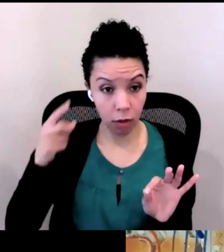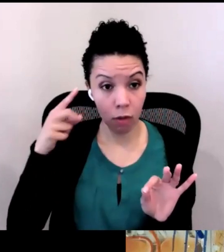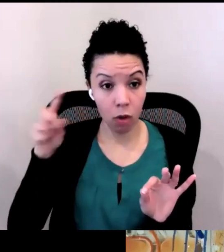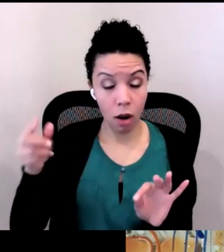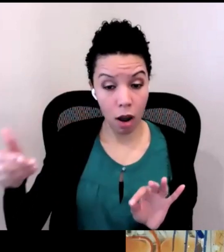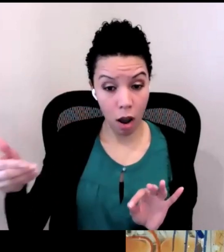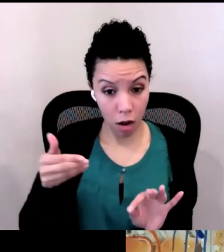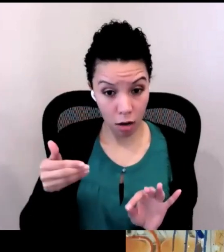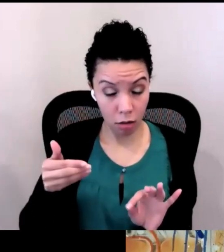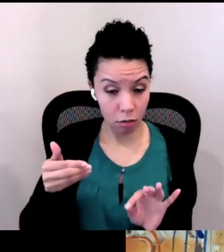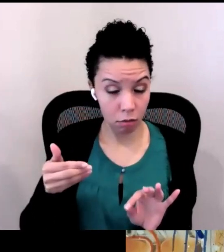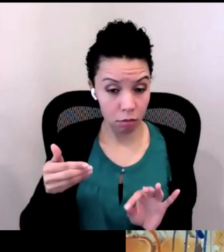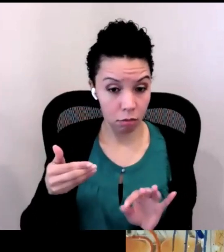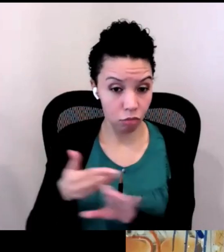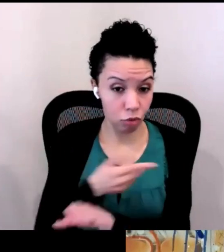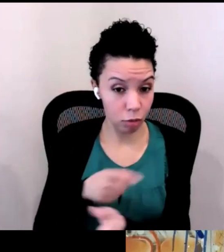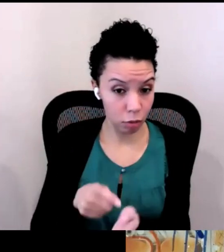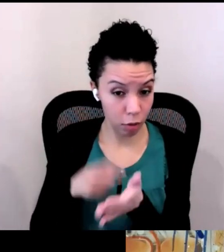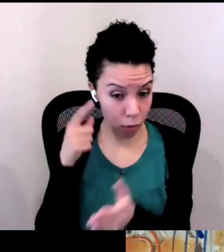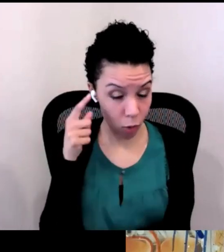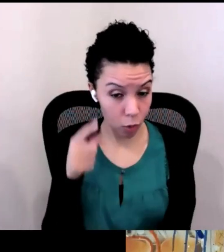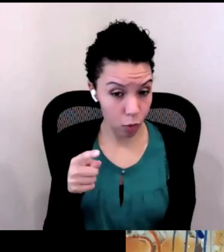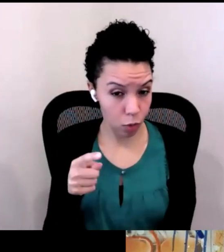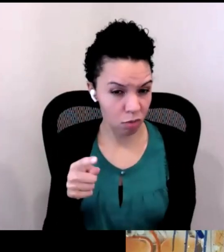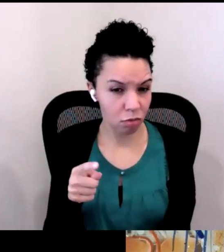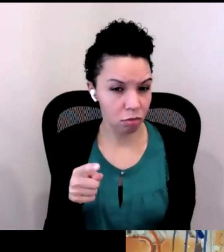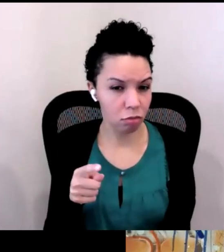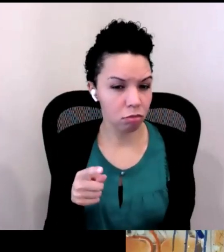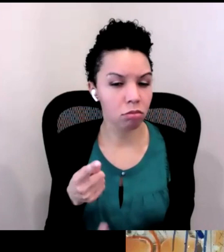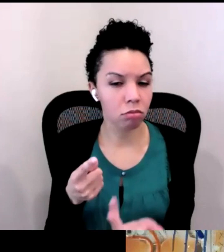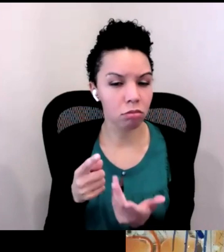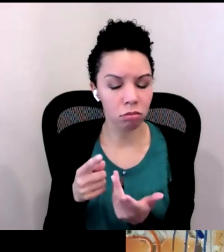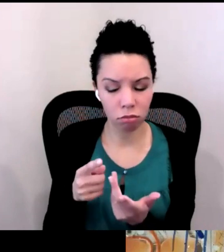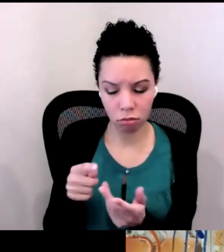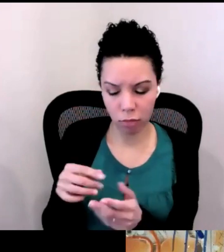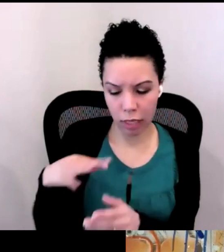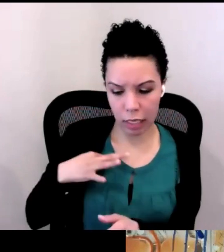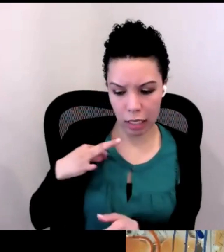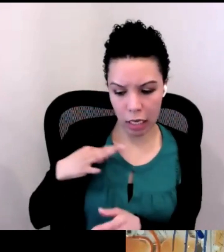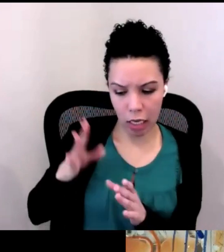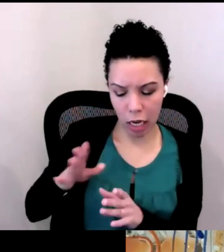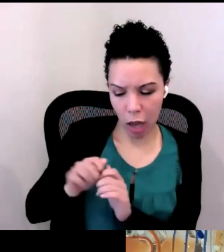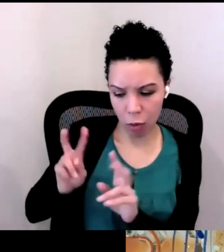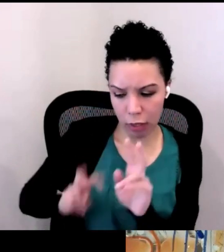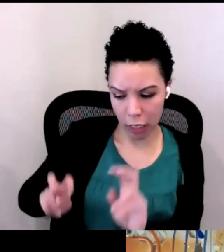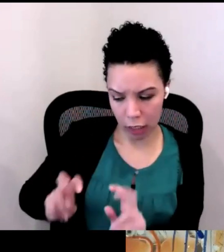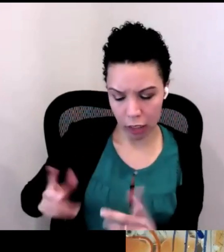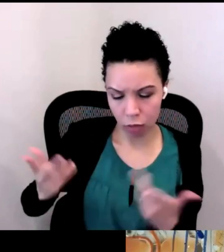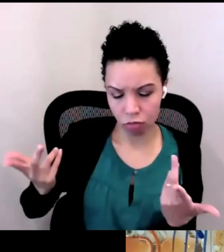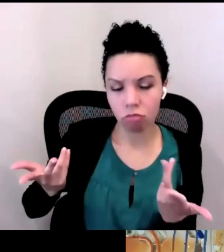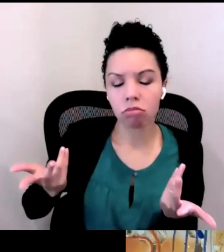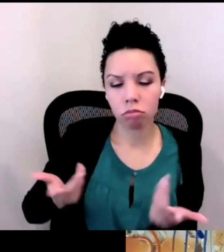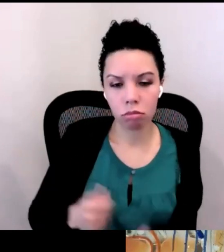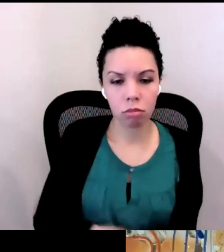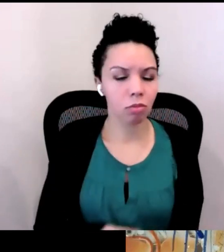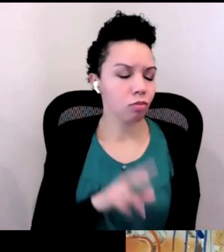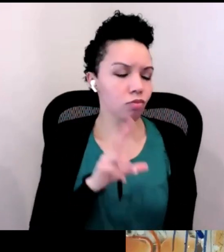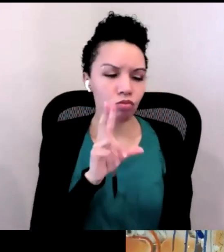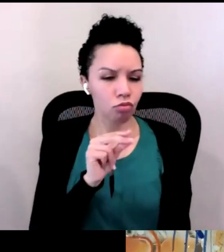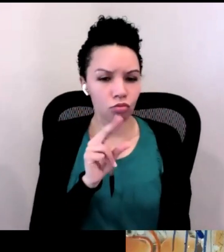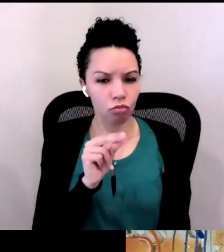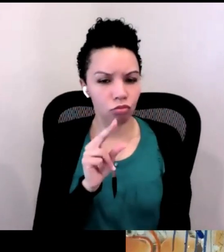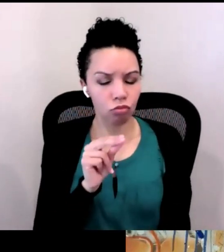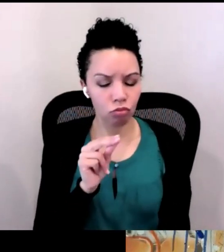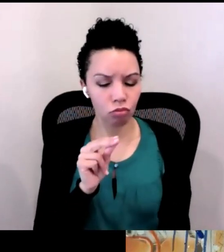Is that a prerequisite for you? How do you assess a candidate? It's not. I think